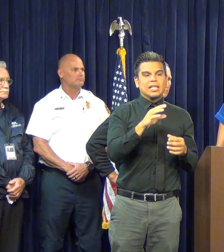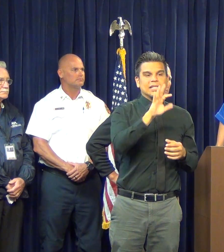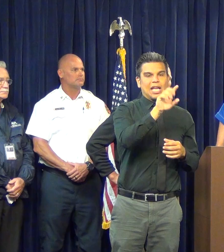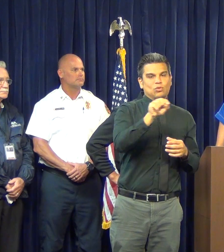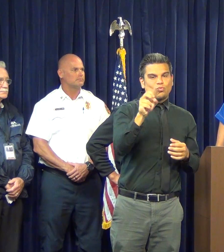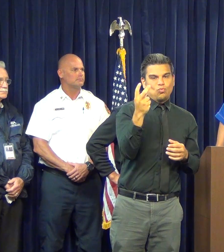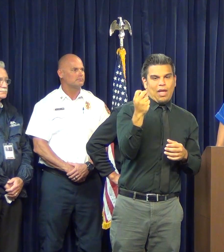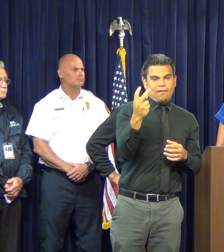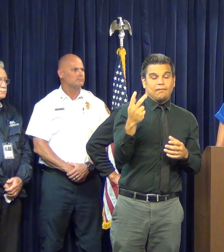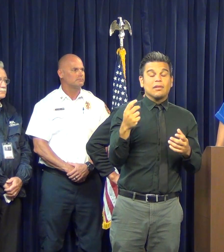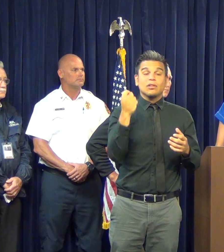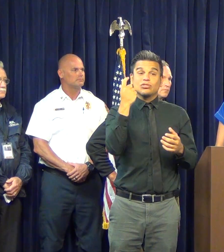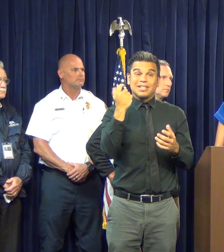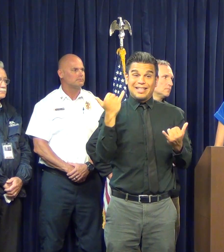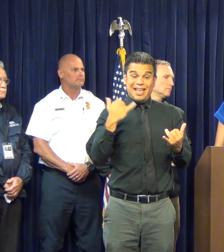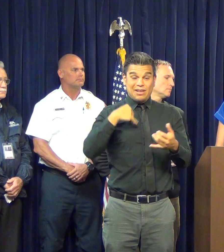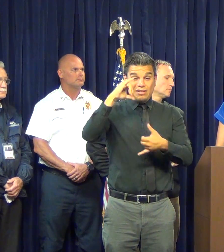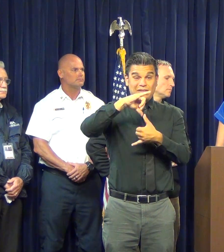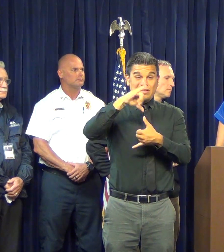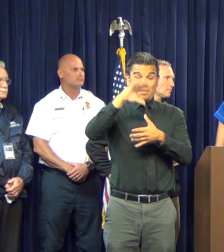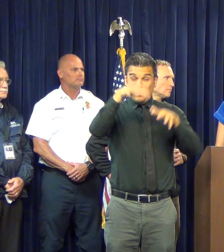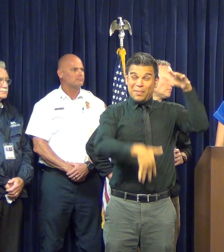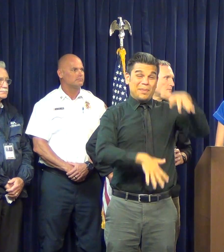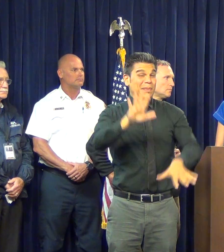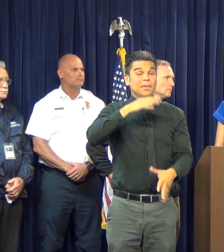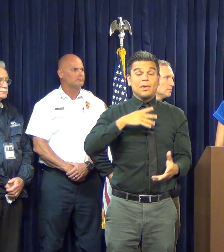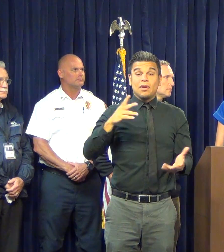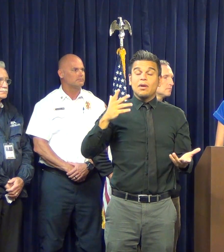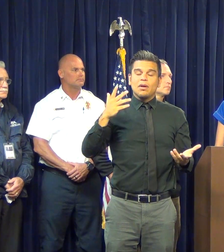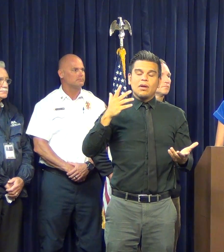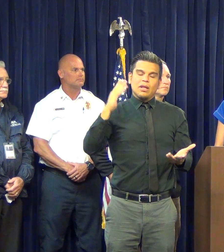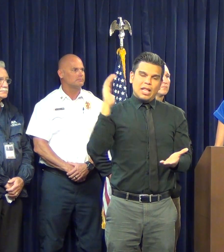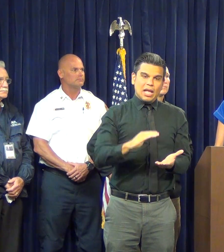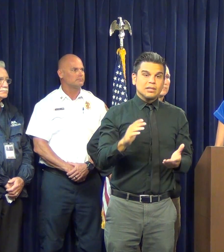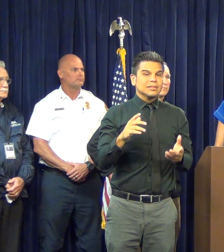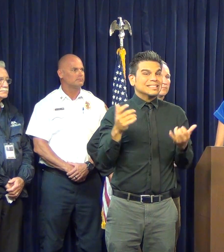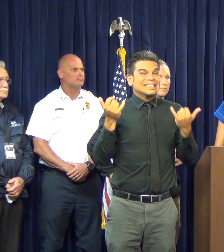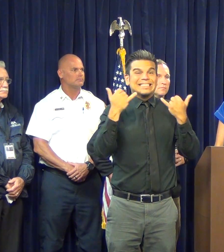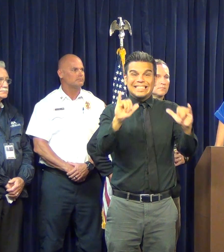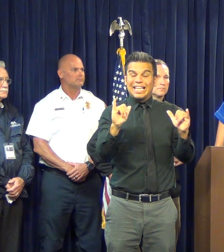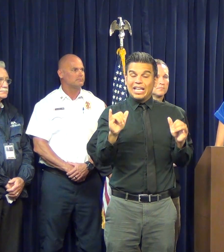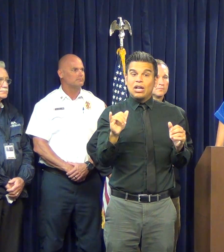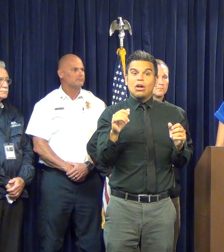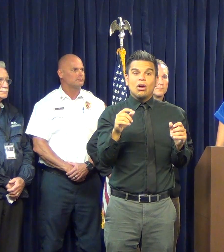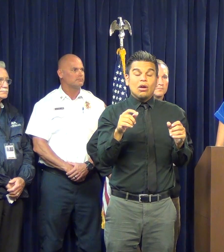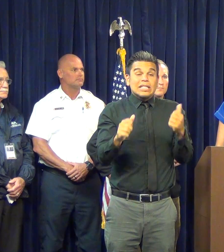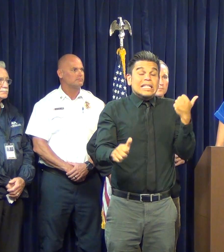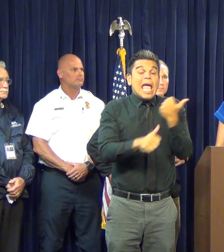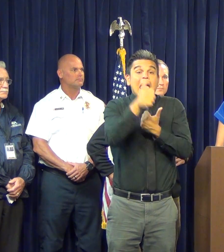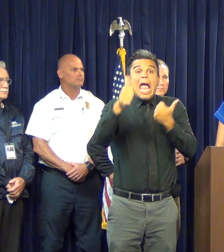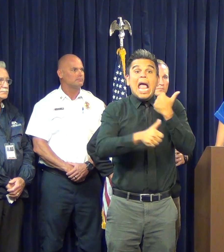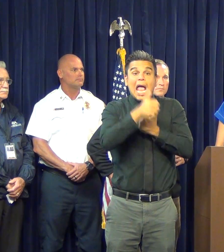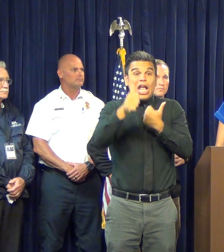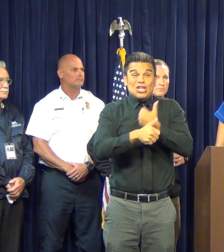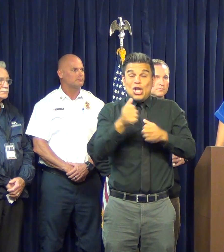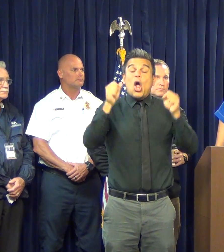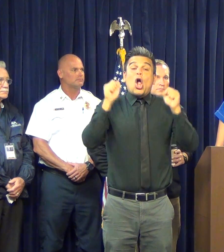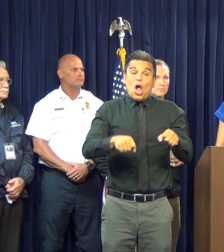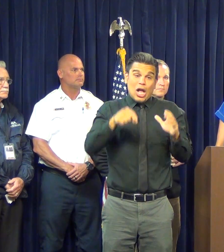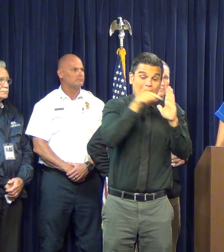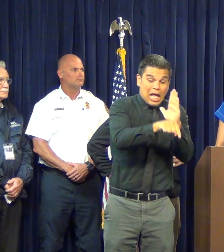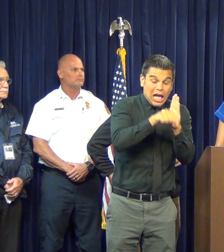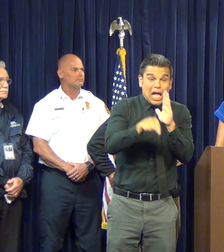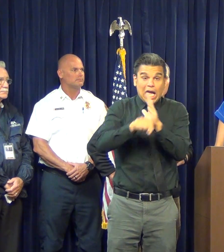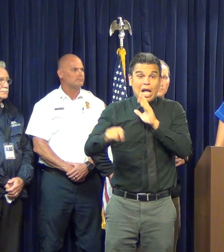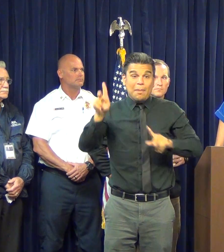magnitude has decreased, we still are considering this a potentially life-threatening surge inundation for those along the immediate coastline.